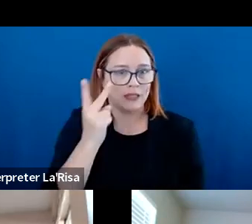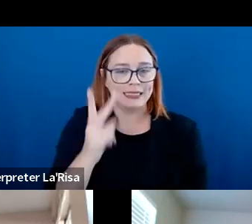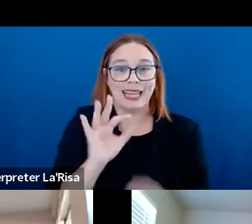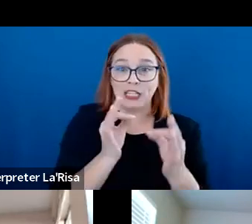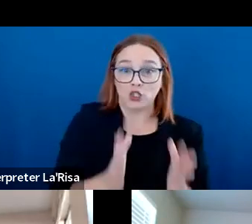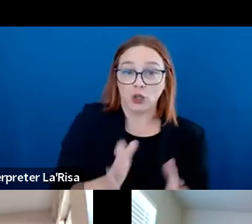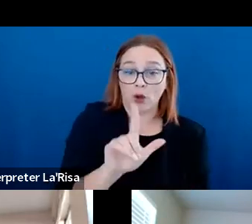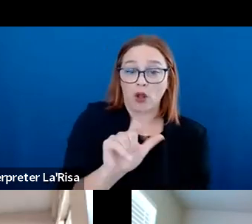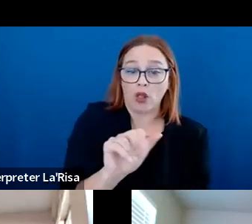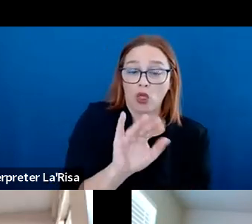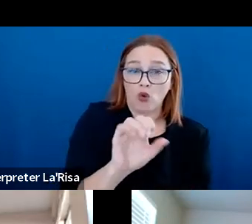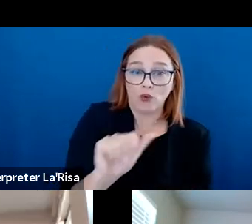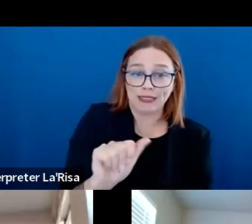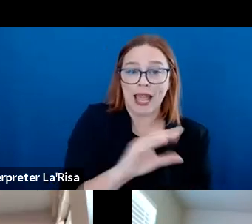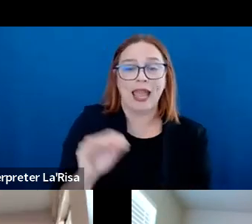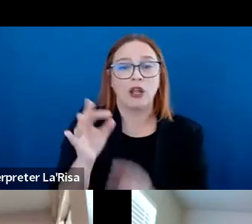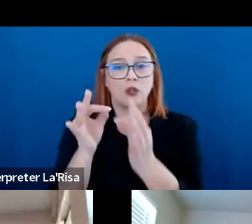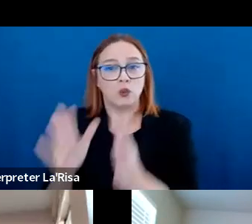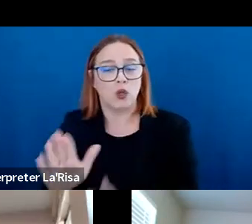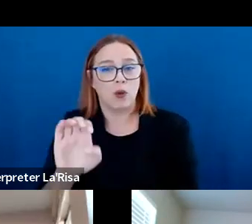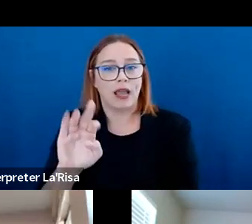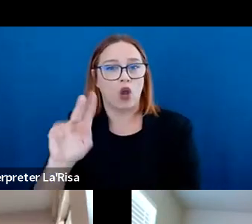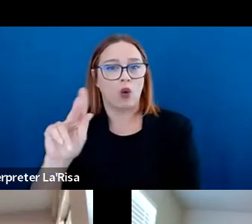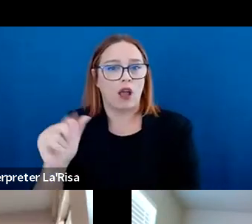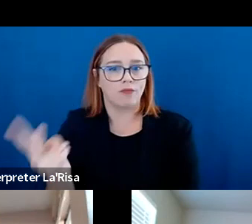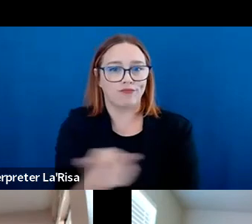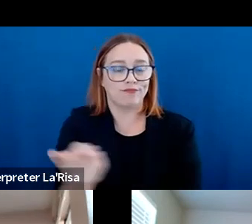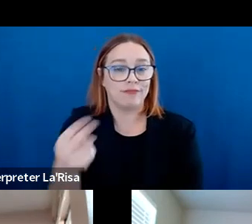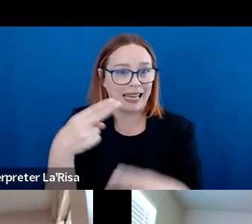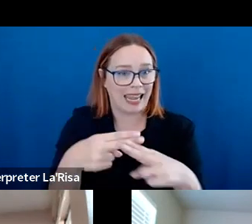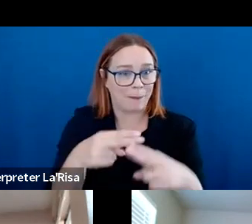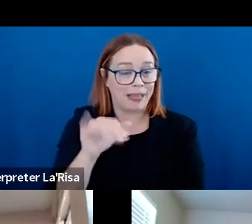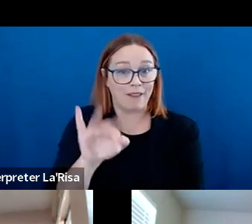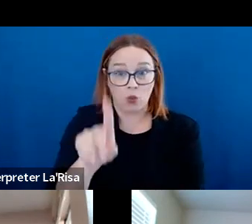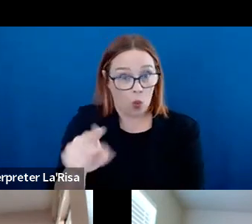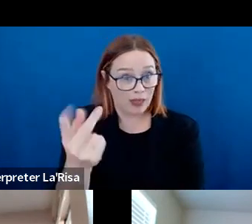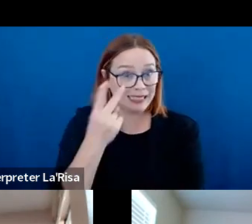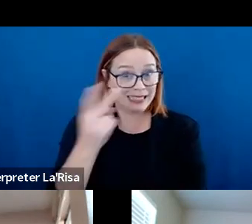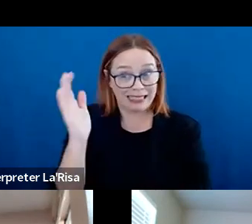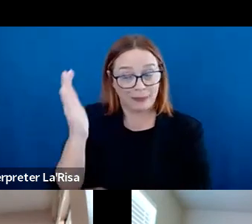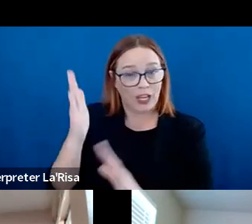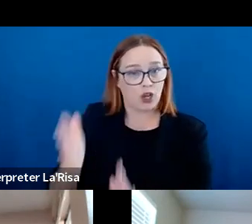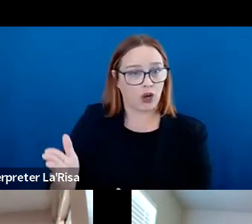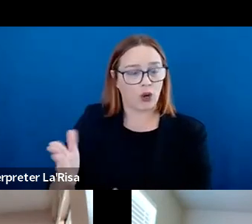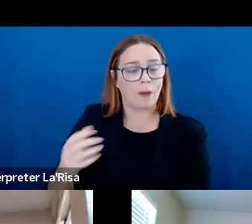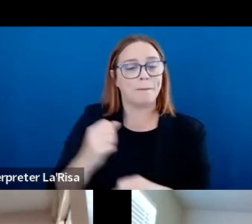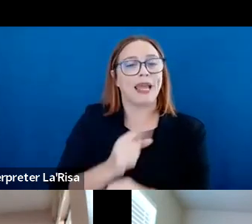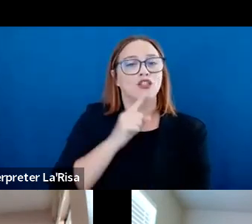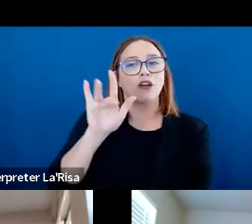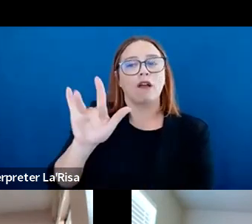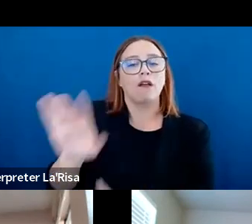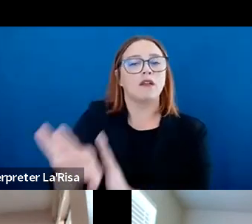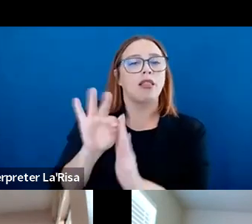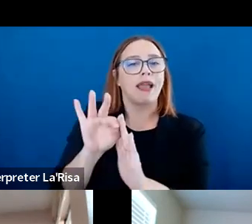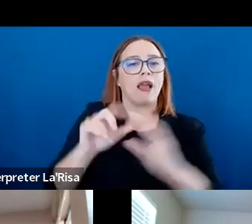Larissa and Interpreter Erica. If you are only able to see the speaker, make sure you are in gallery view so you can